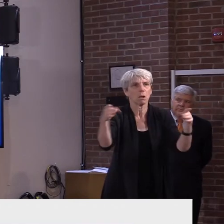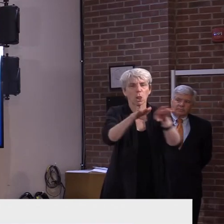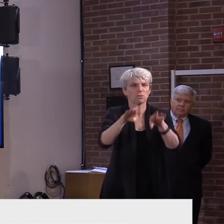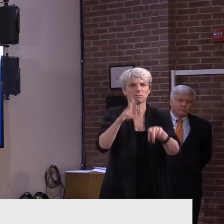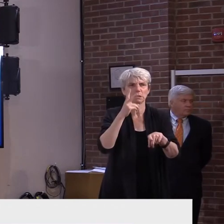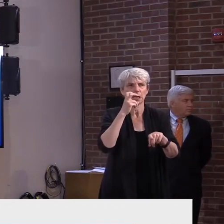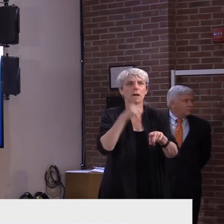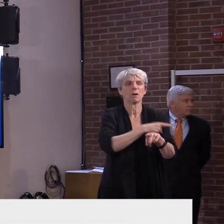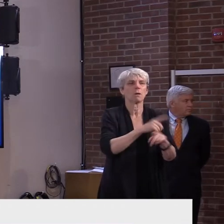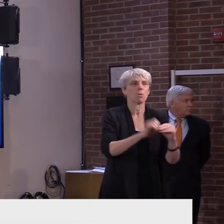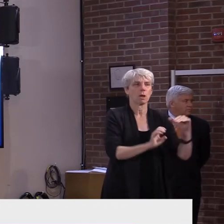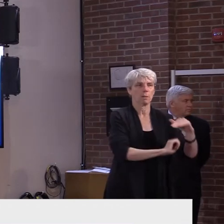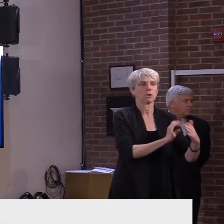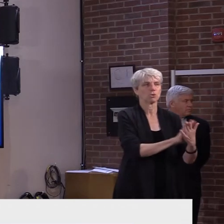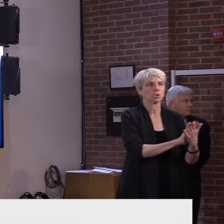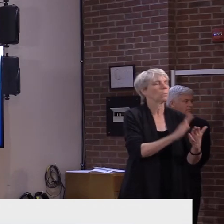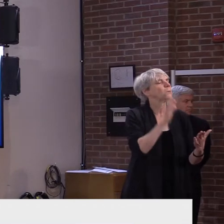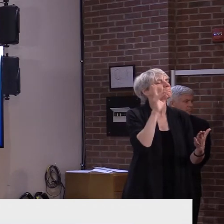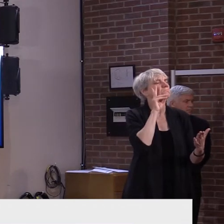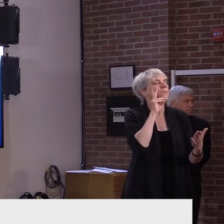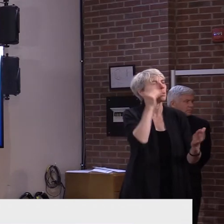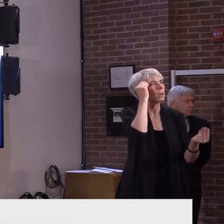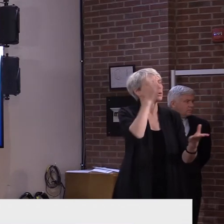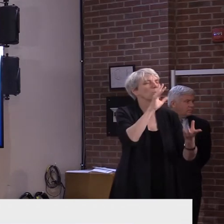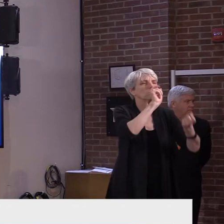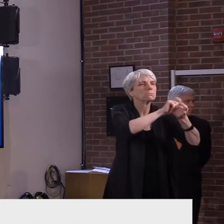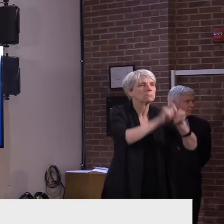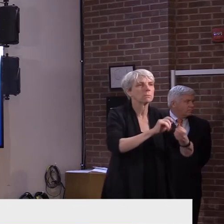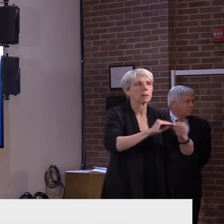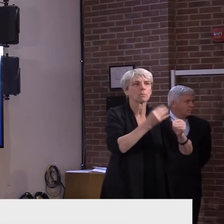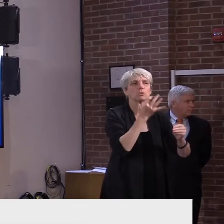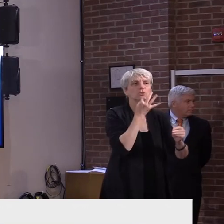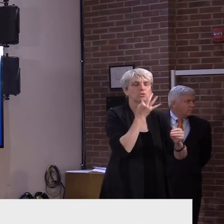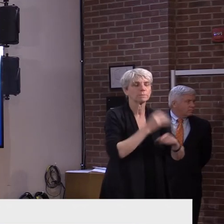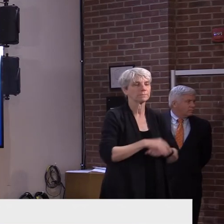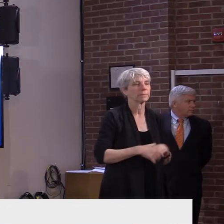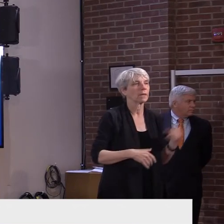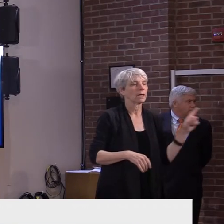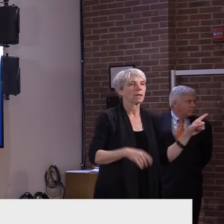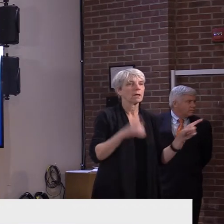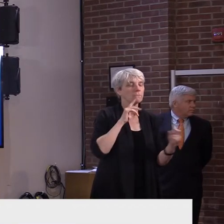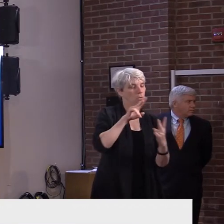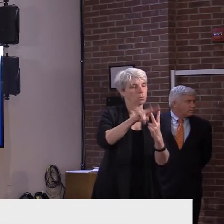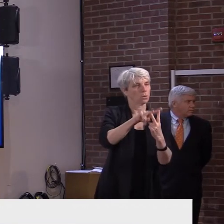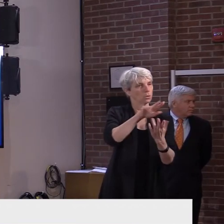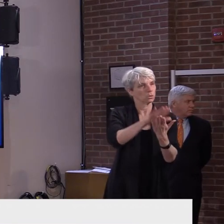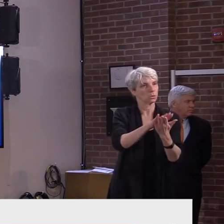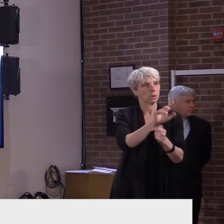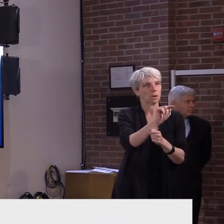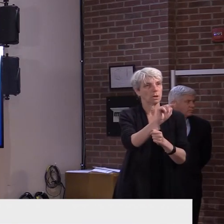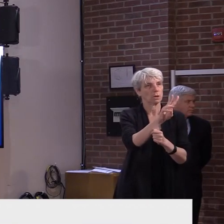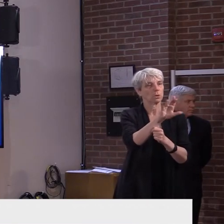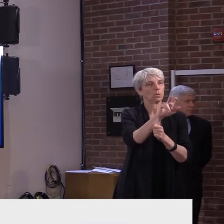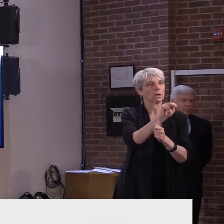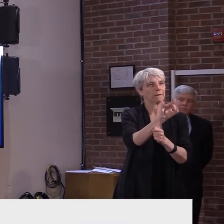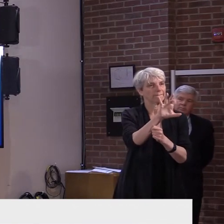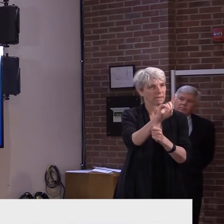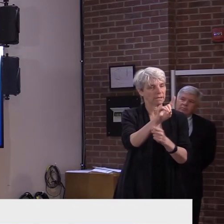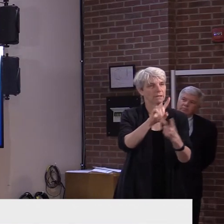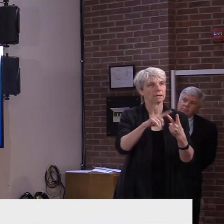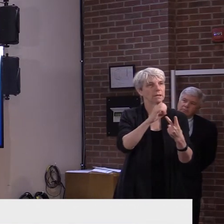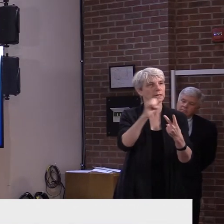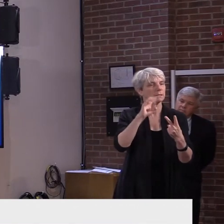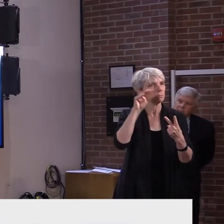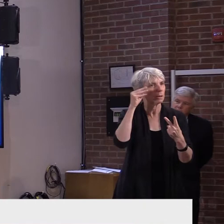we'll be digging into the data in the coming days. Do you know, in the Twinfield and East Montpelier cases, what can we expect in terms of remote learning during